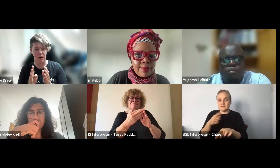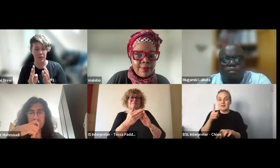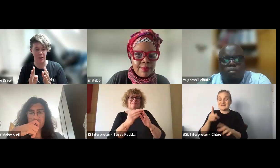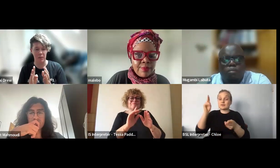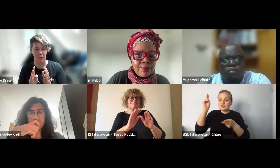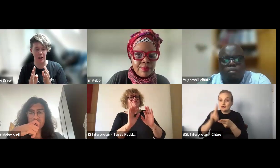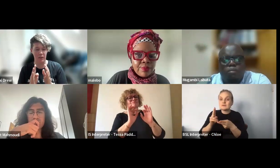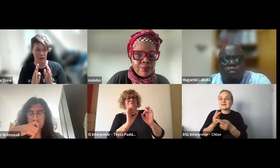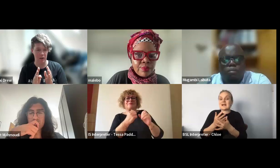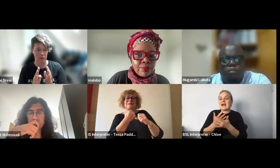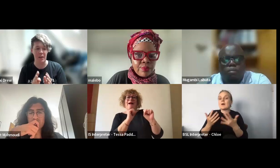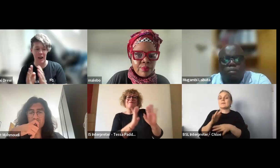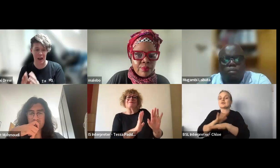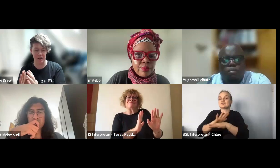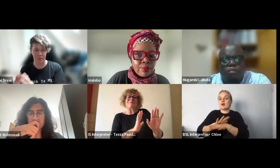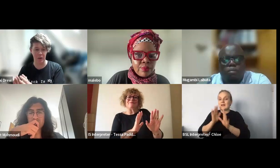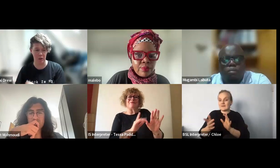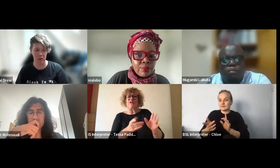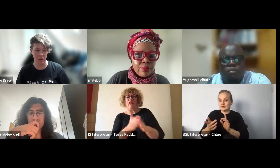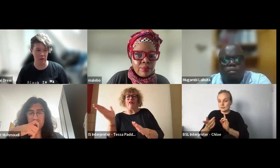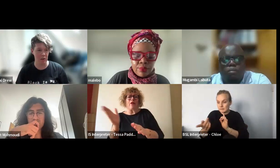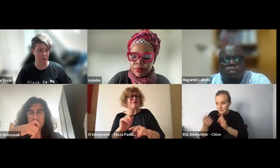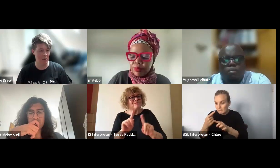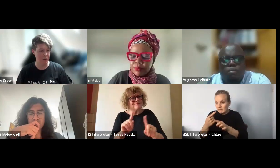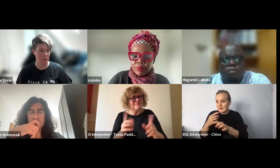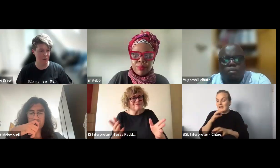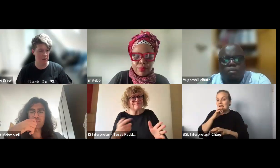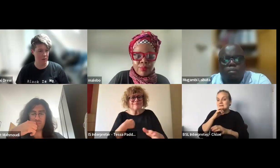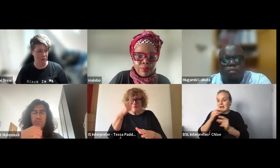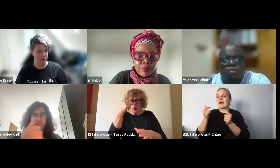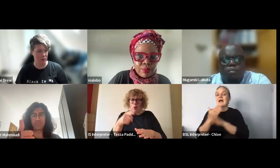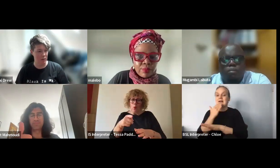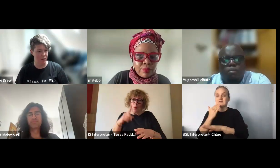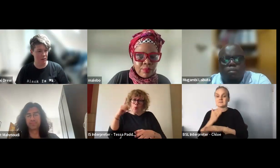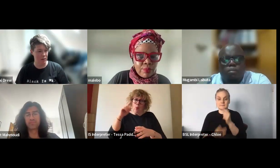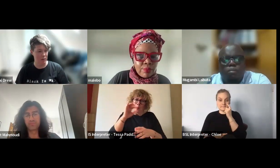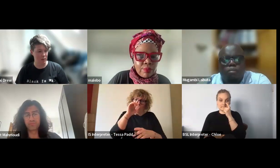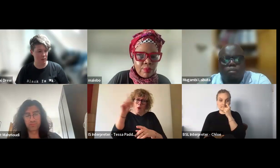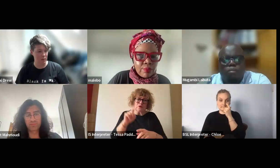reducing the amount of time that we have to answer it and then act upon those questions.